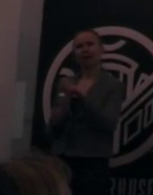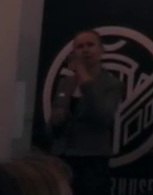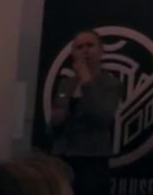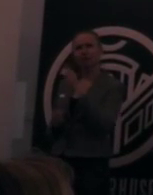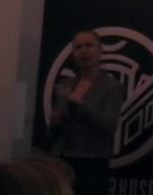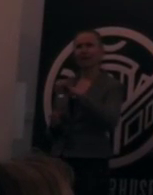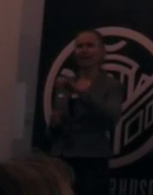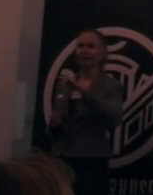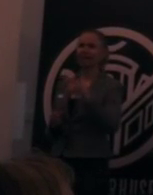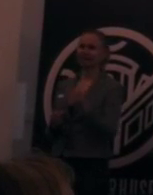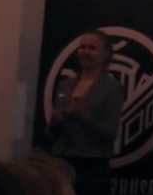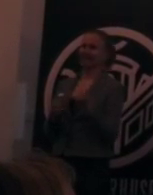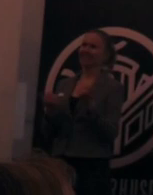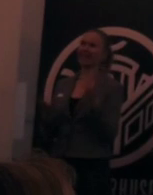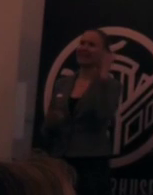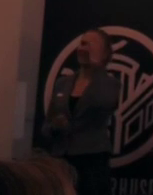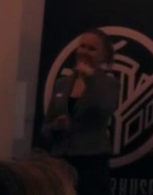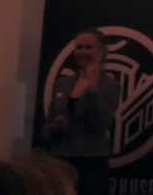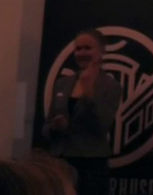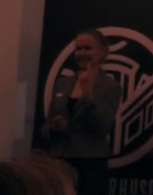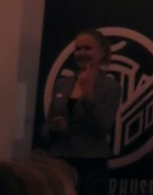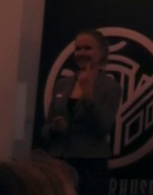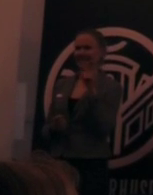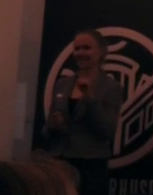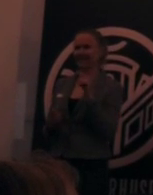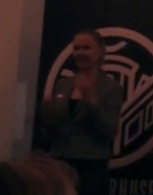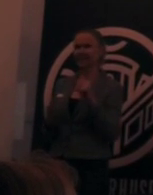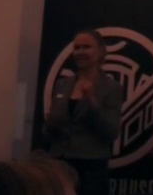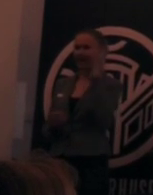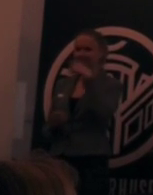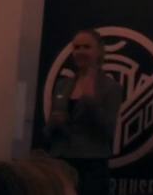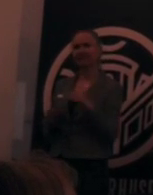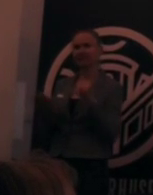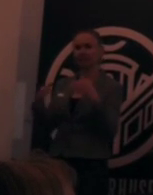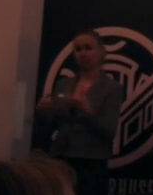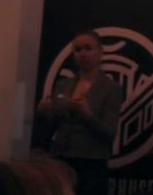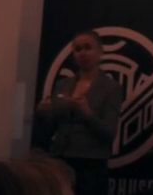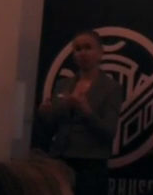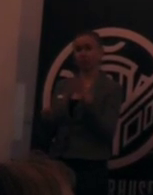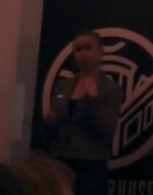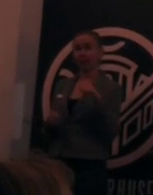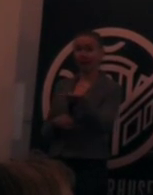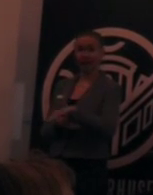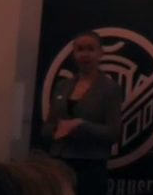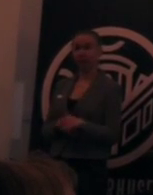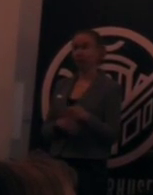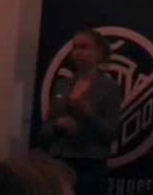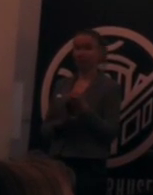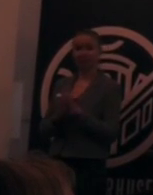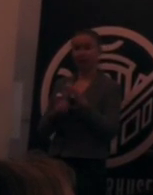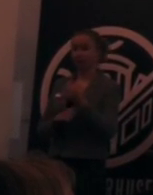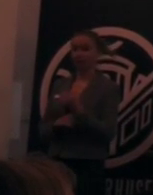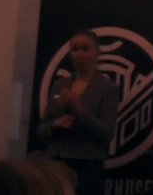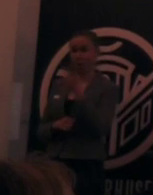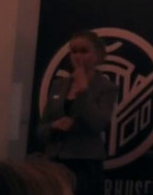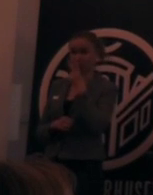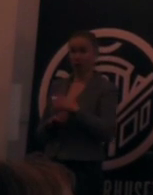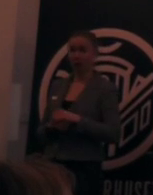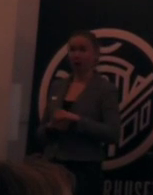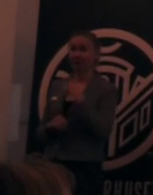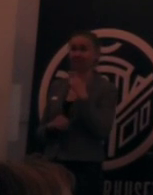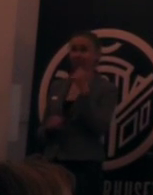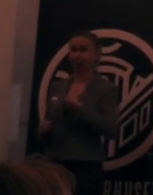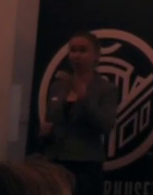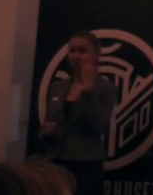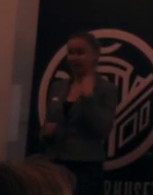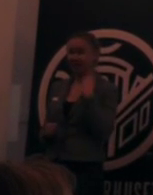LGBT face on the community. In a place like Hungary, where people don't talk about being gay, and I can tell you, just a year ago, we